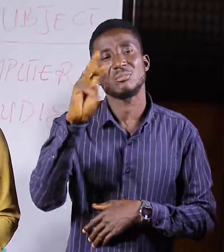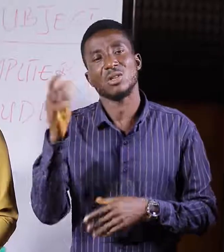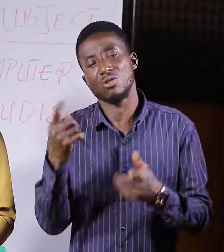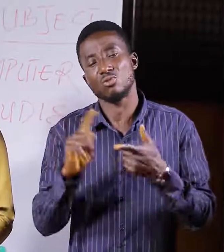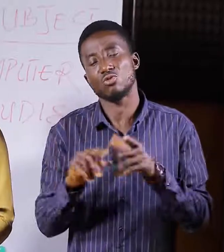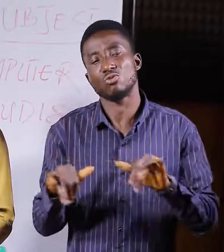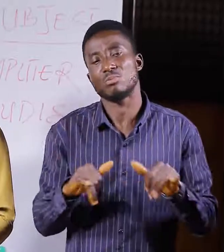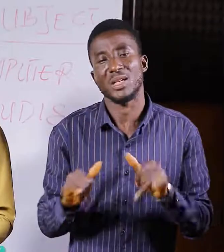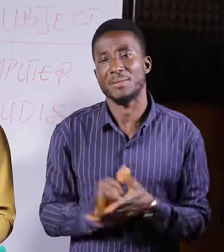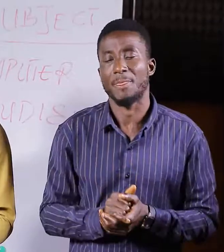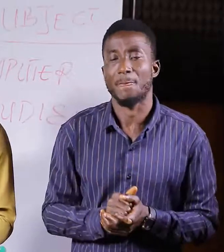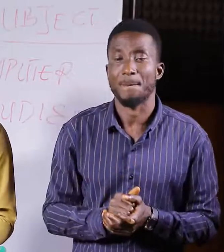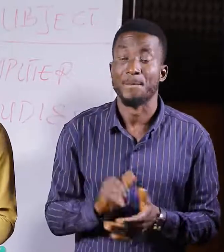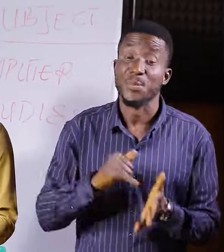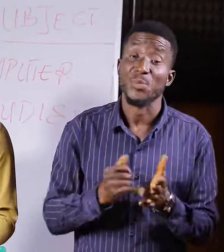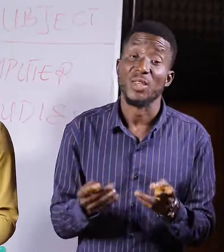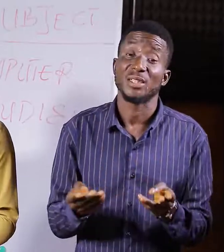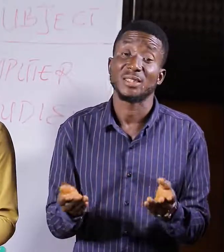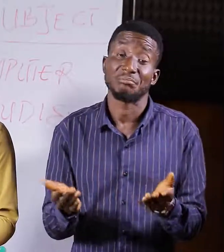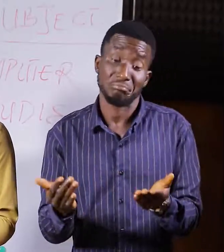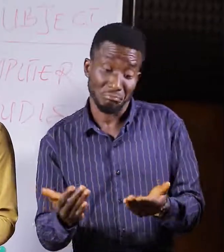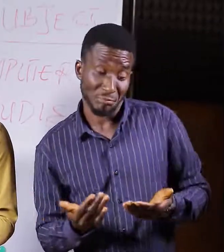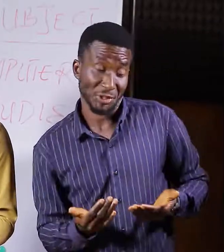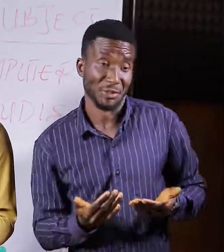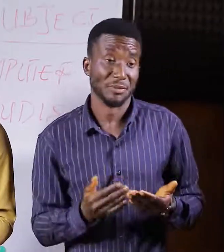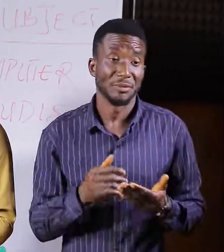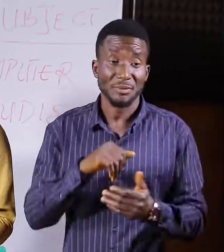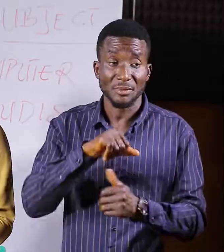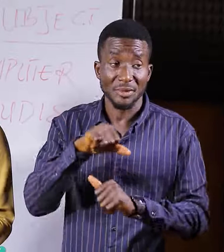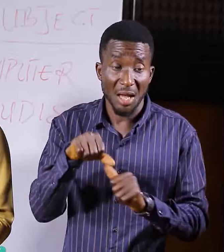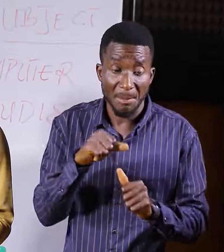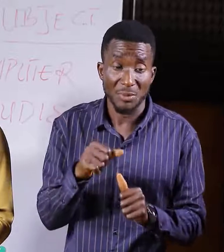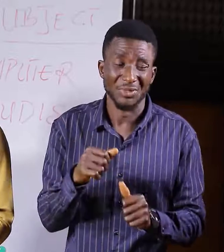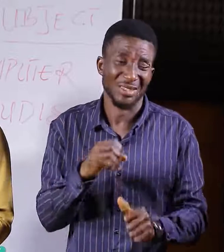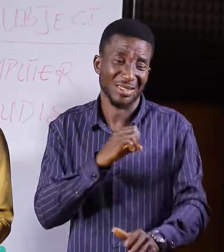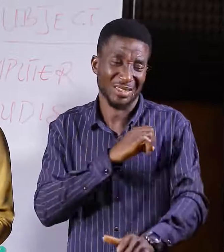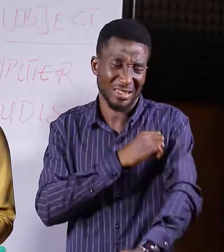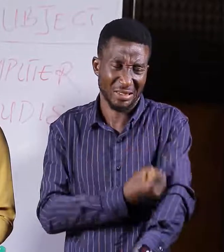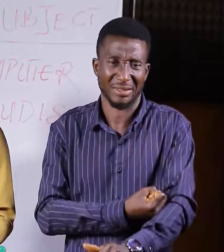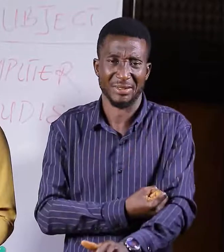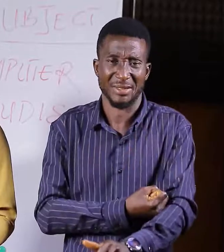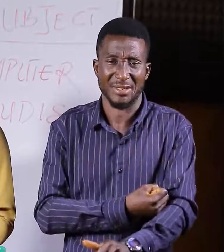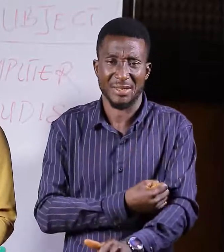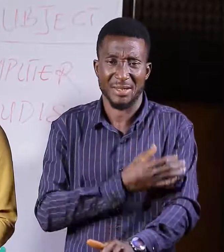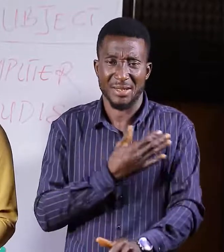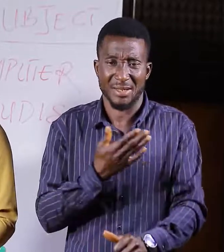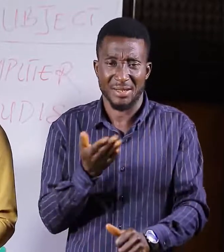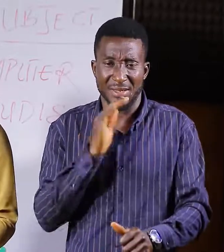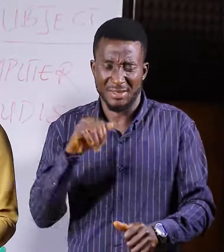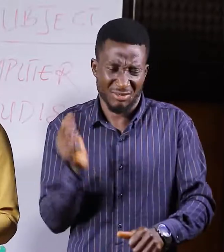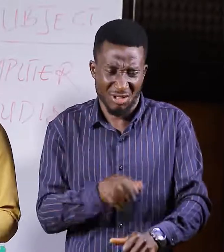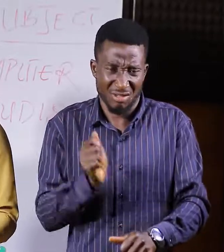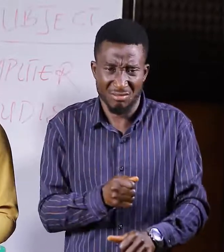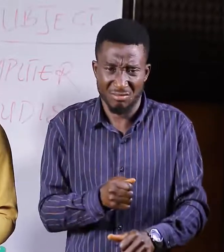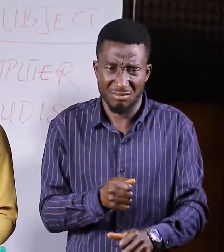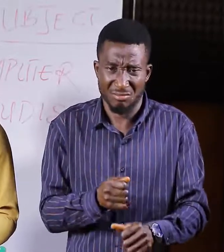printer, it brings about a strand, an impact. There's a striking, there's what we call the ribbon,